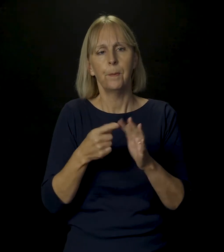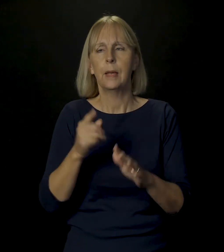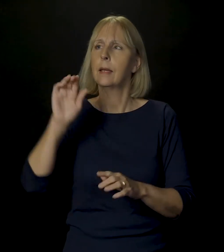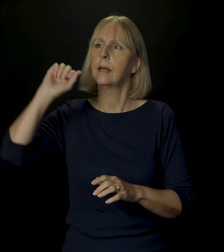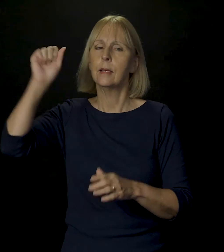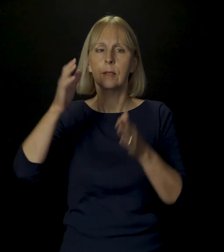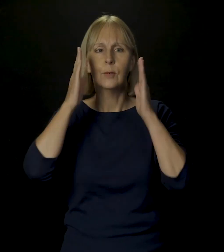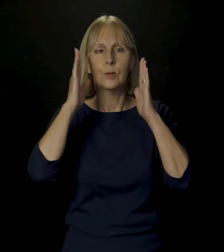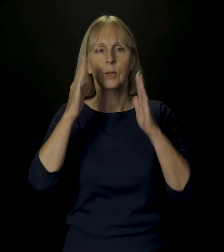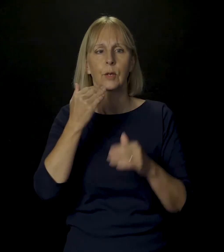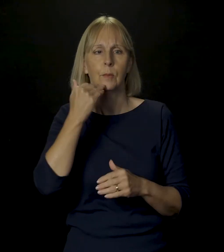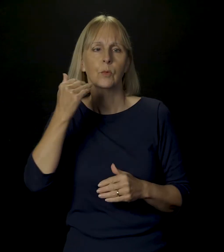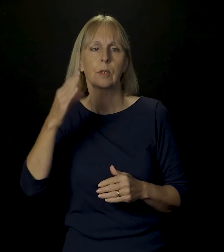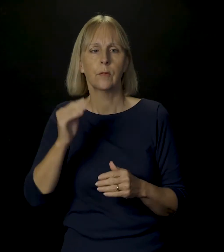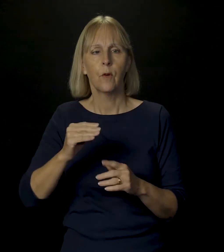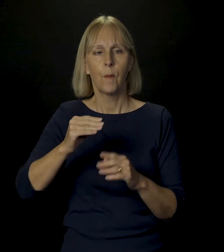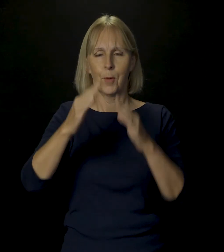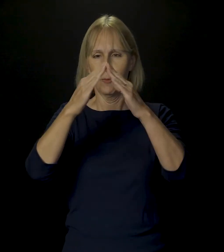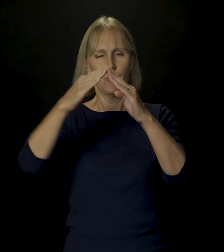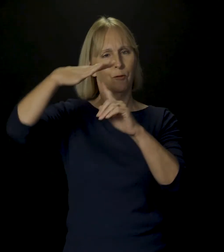The Rooftops Let's Pray